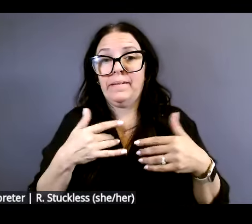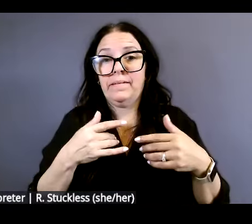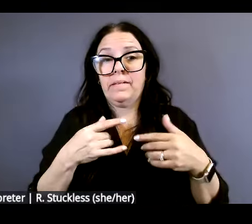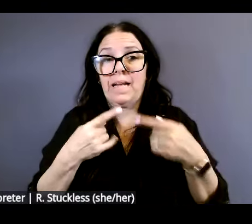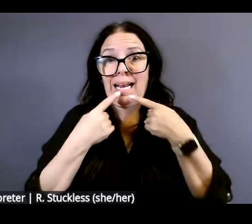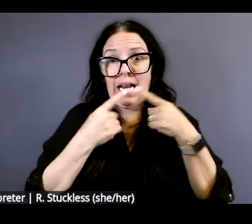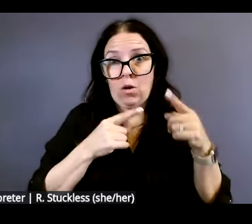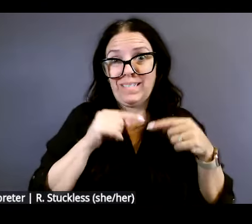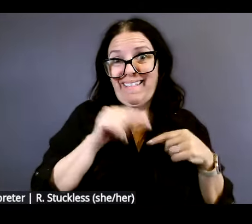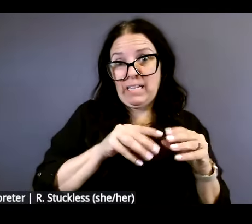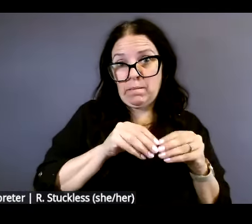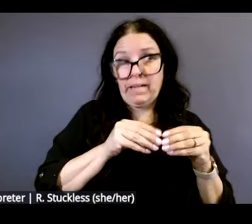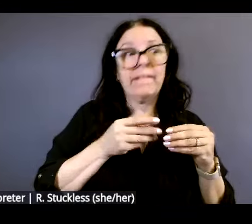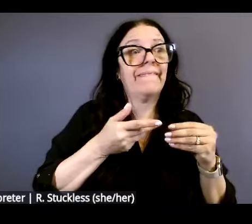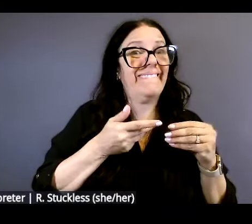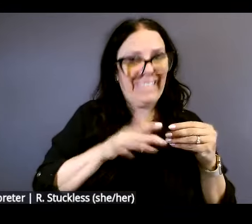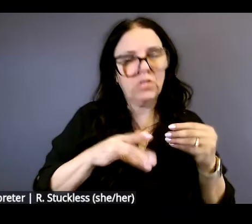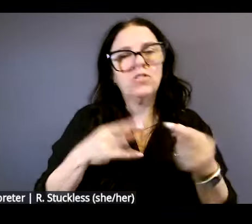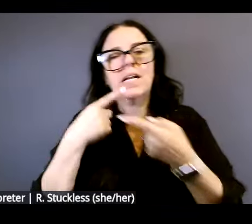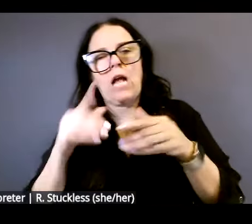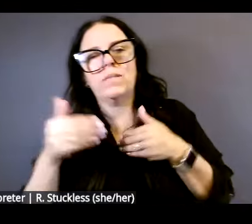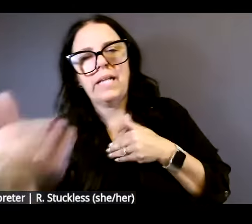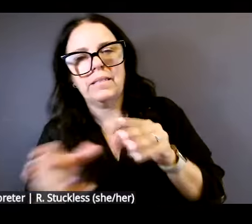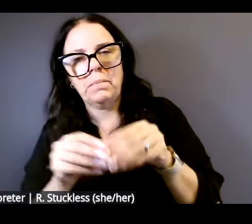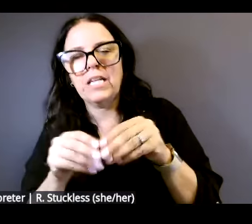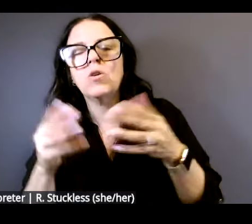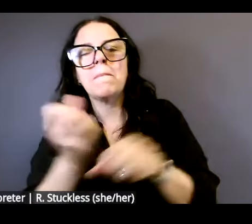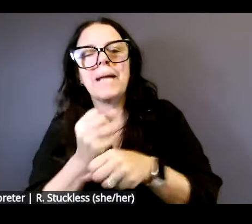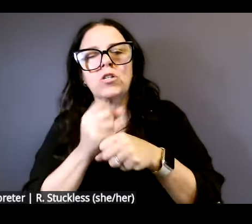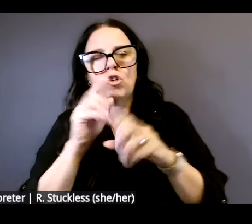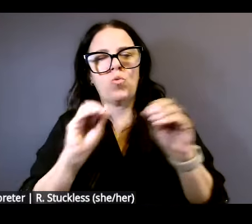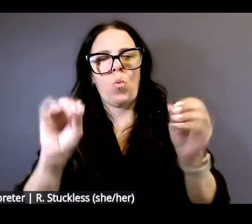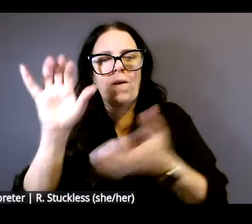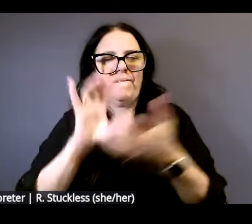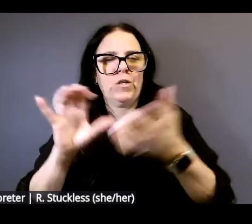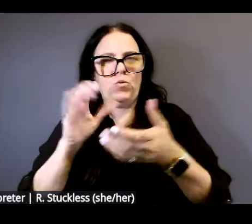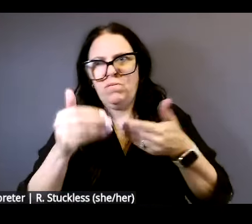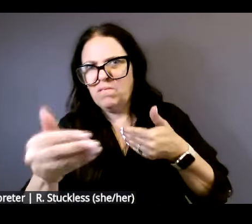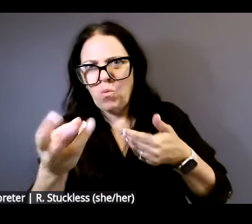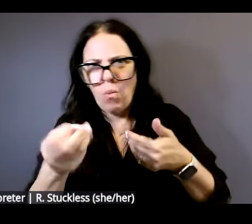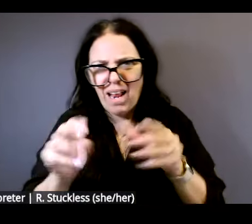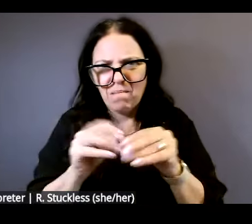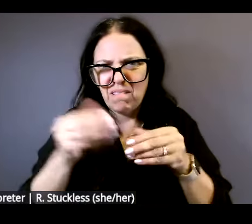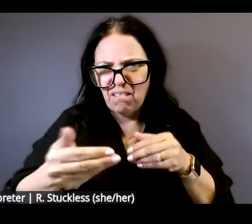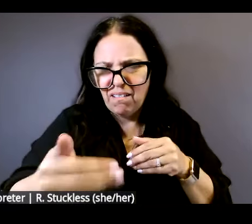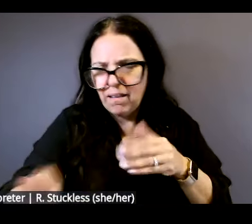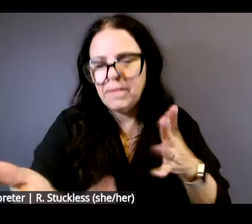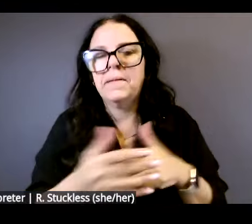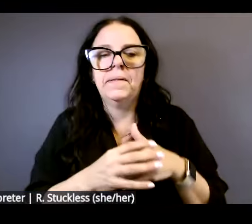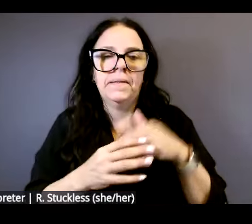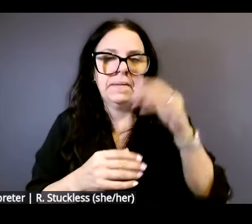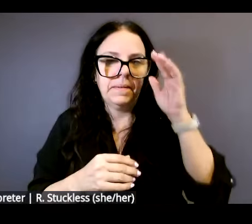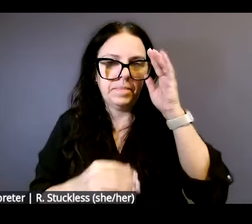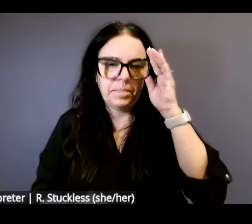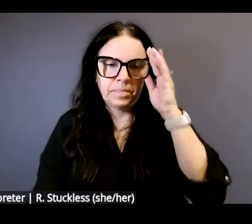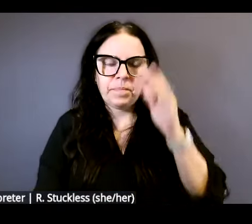public, just so public is aware and there's no confusion. So